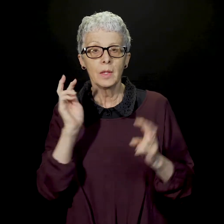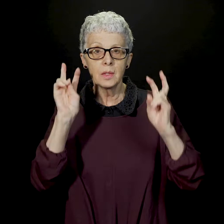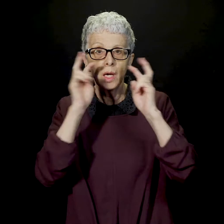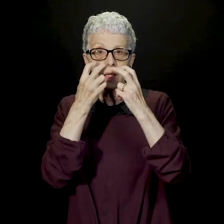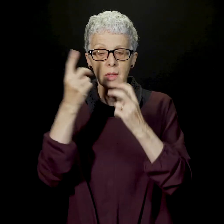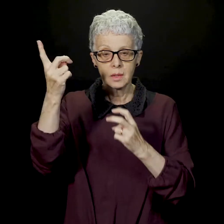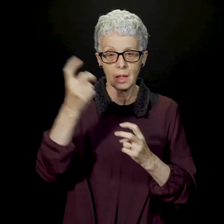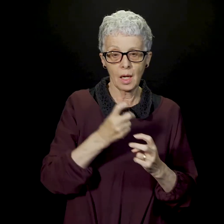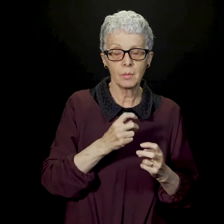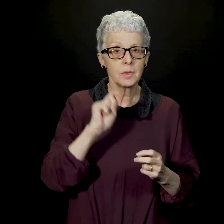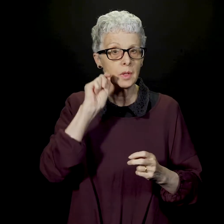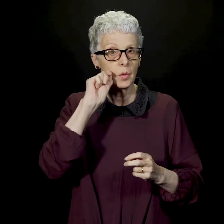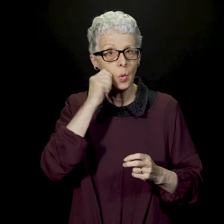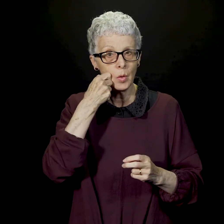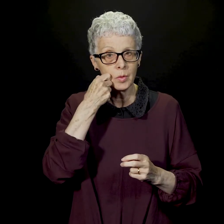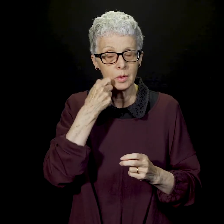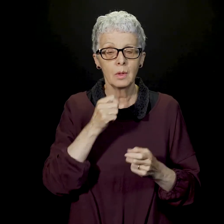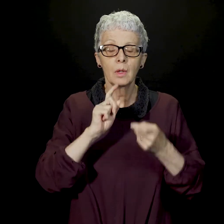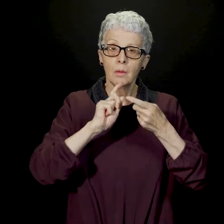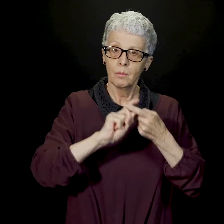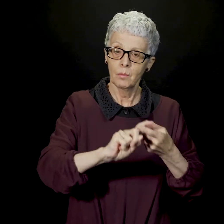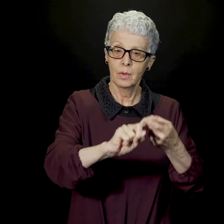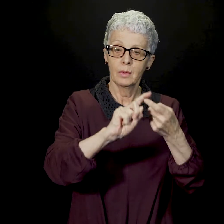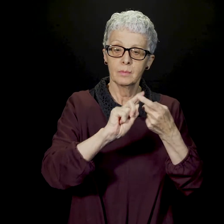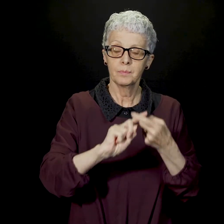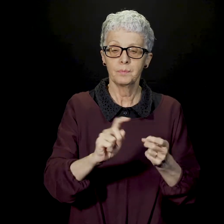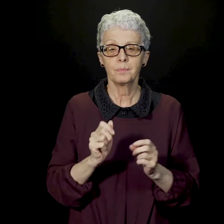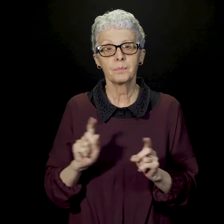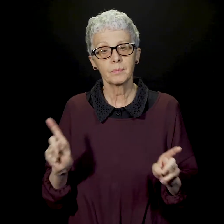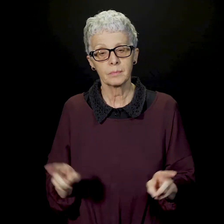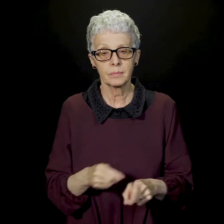When the darkness falls, it won't prevail.